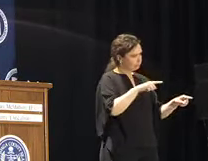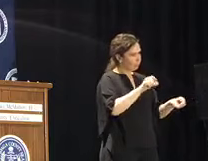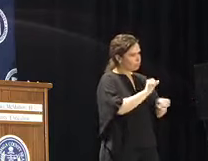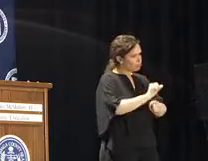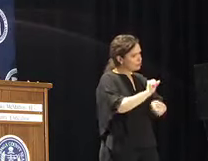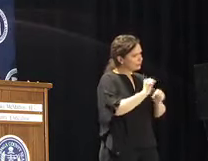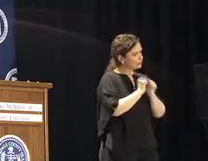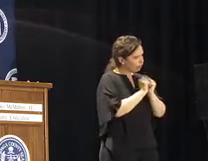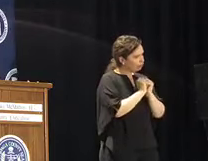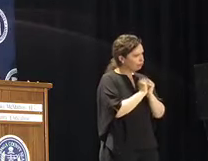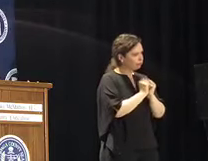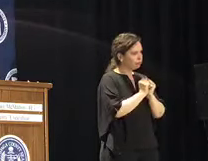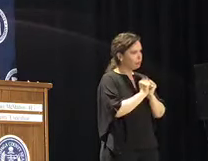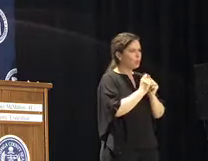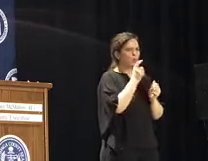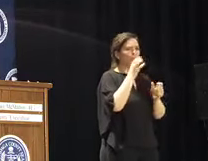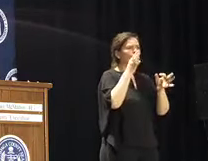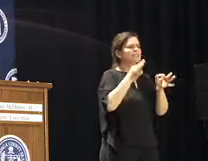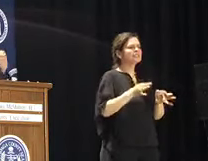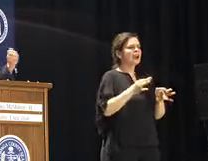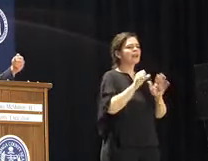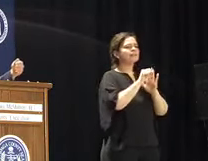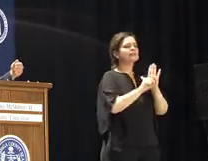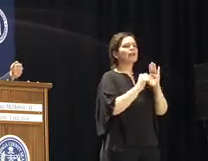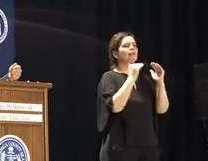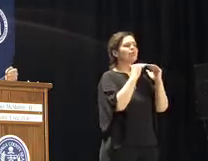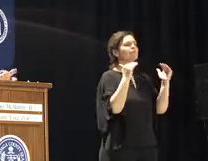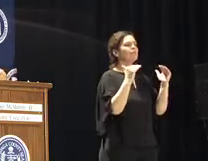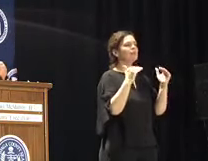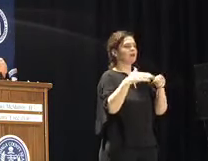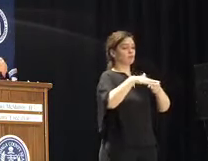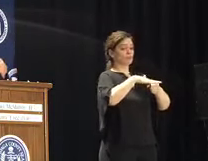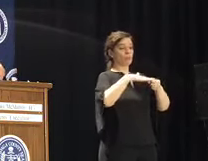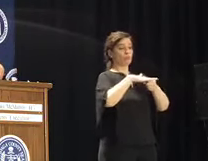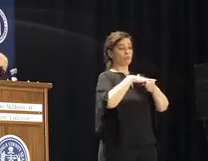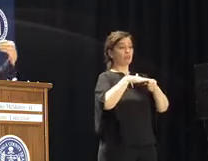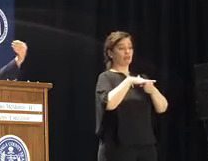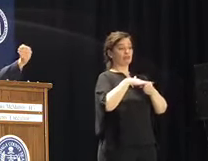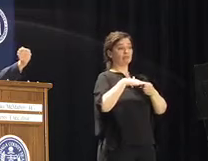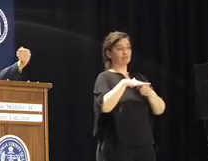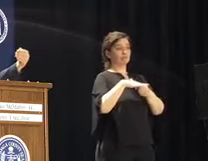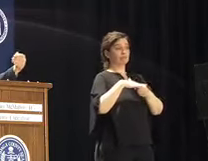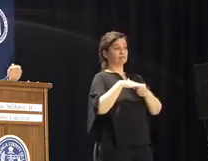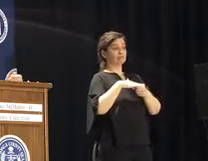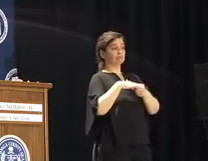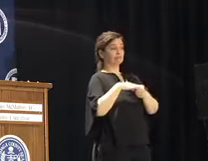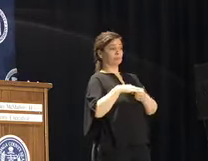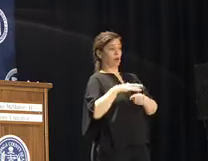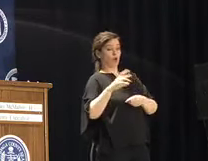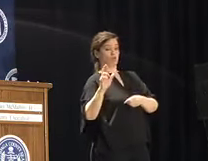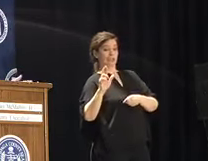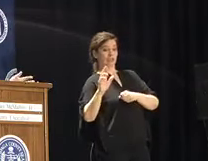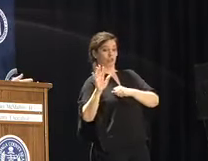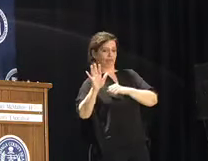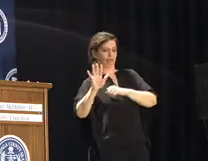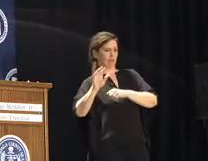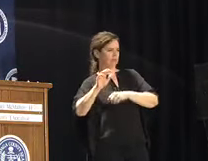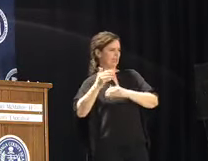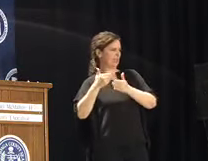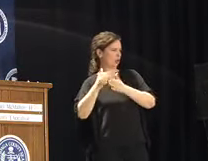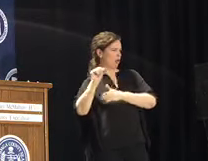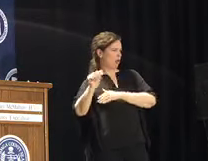call needs to be made at the state level. I think Rensselaer's county executive, who I know well, asked the state to allow that. Whether they